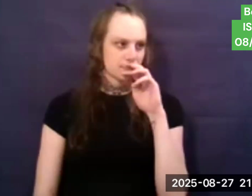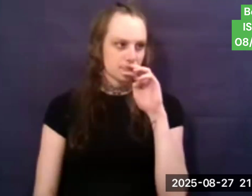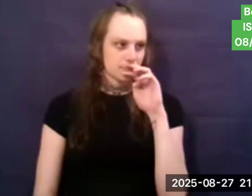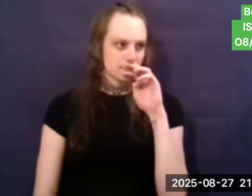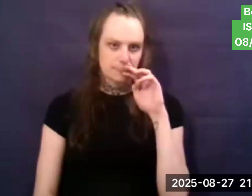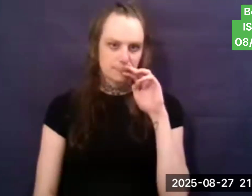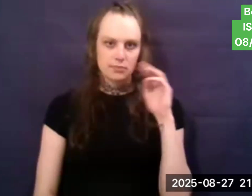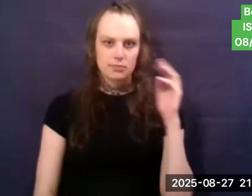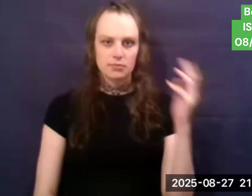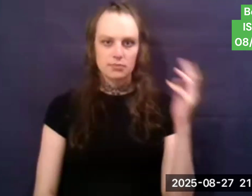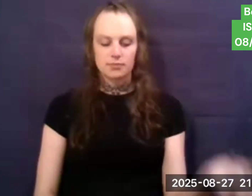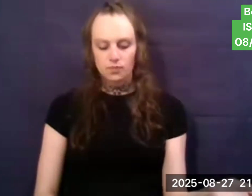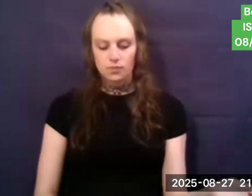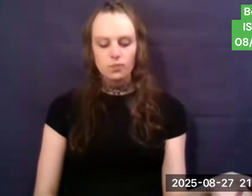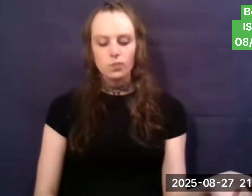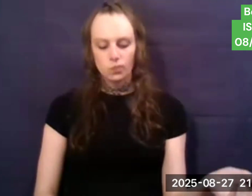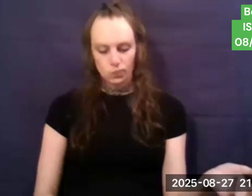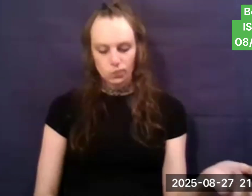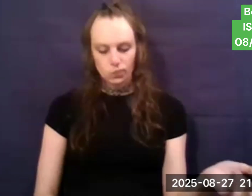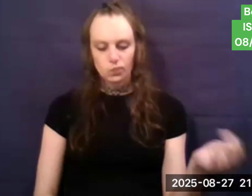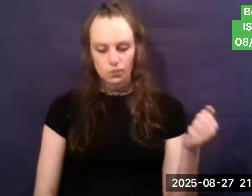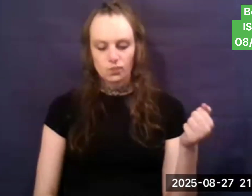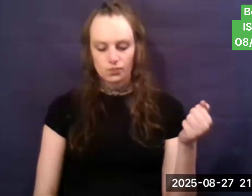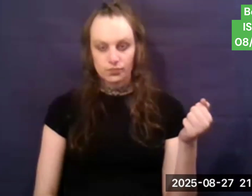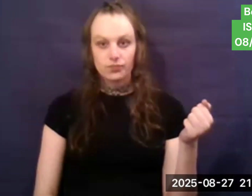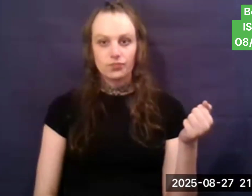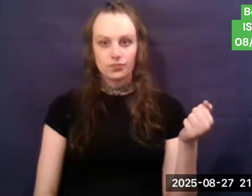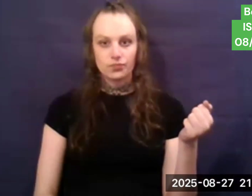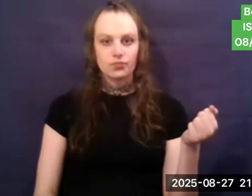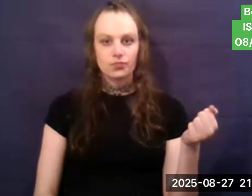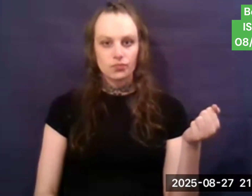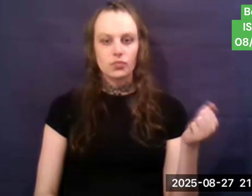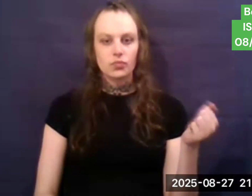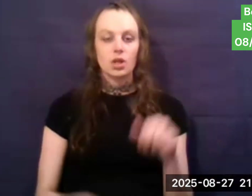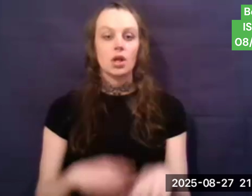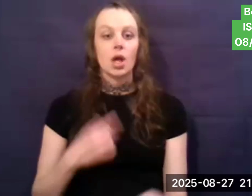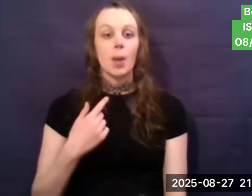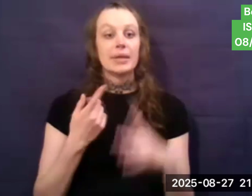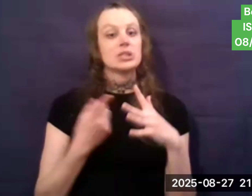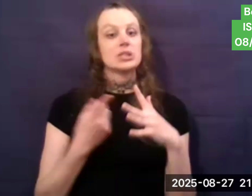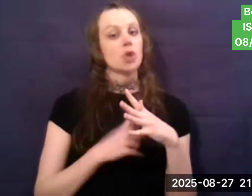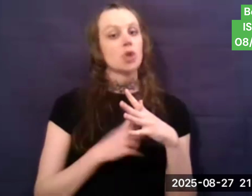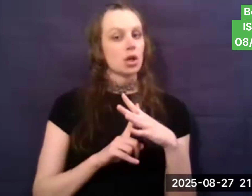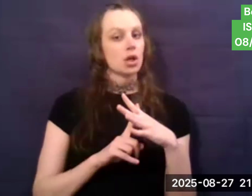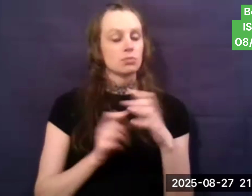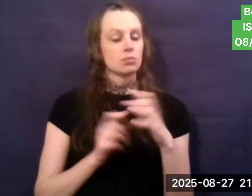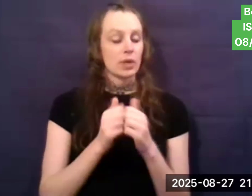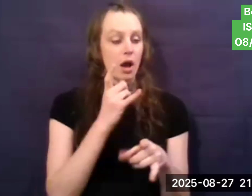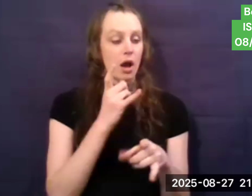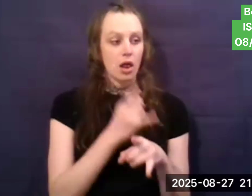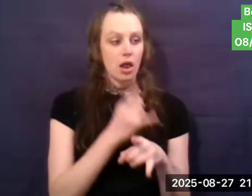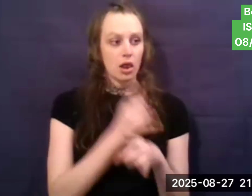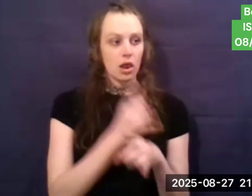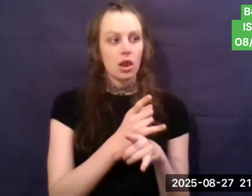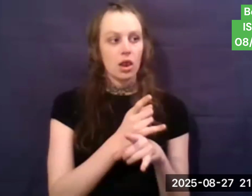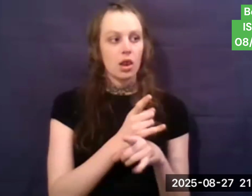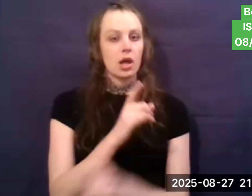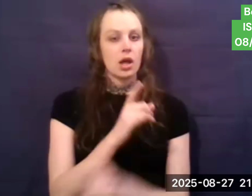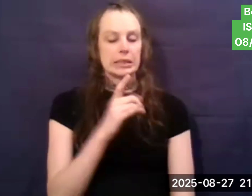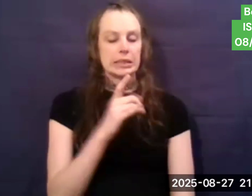um, you know, I started out with alcohol when I was really young. I